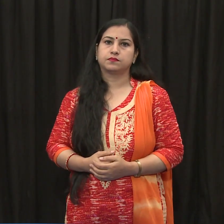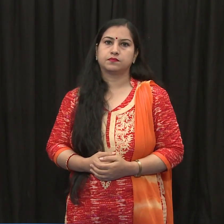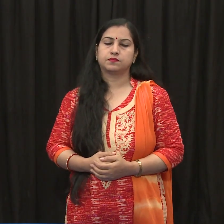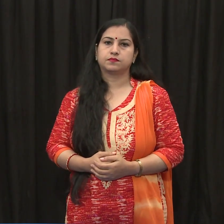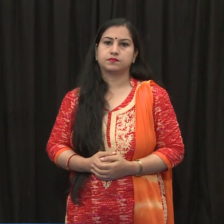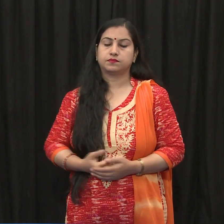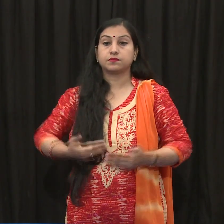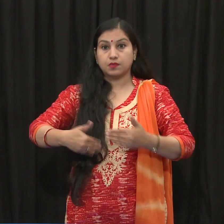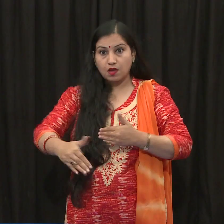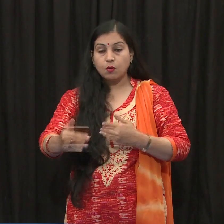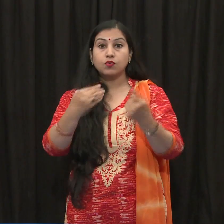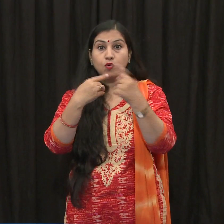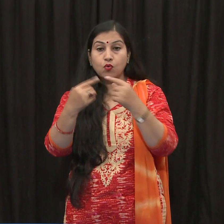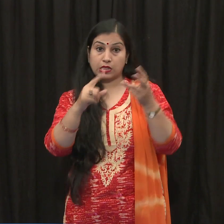Let's talk about our third feature,